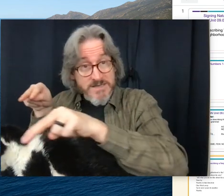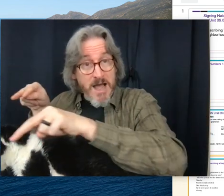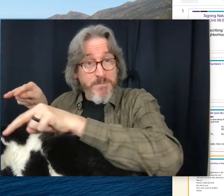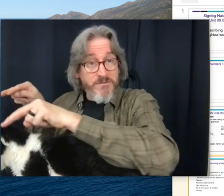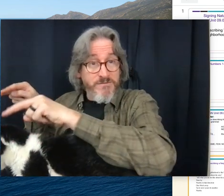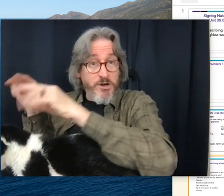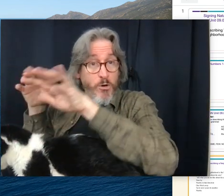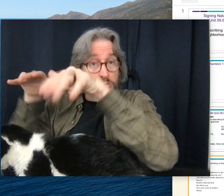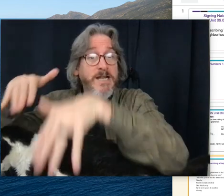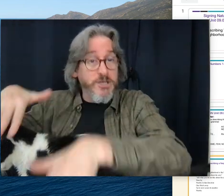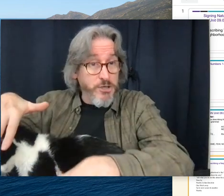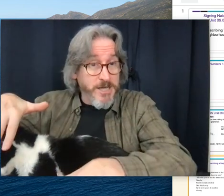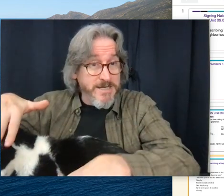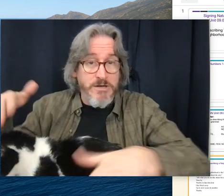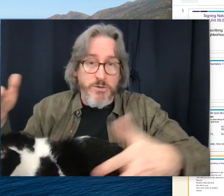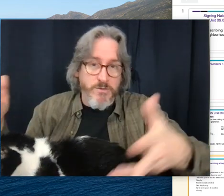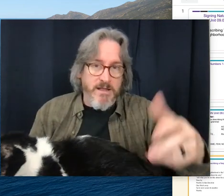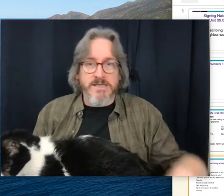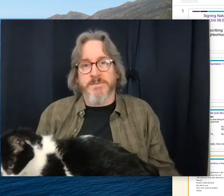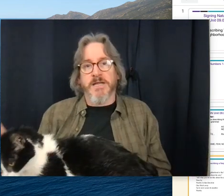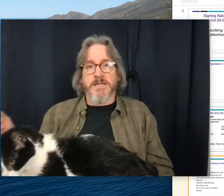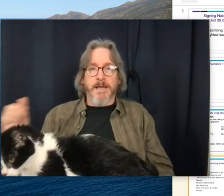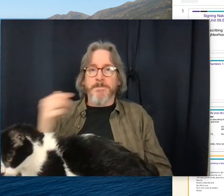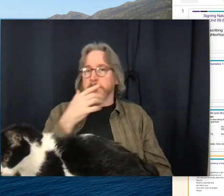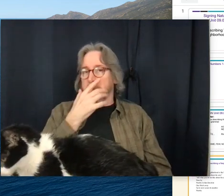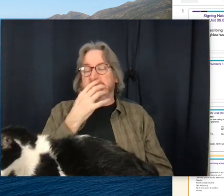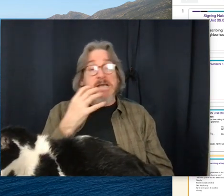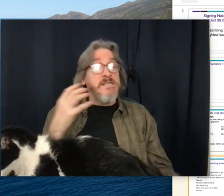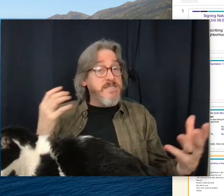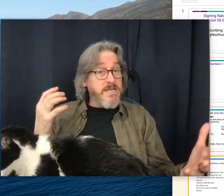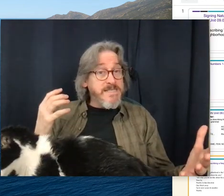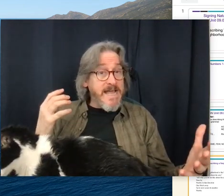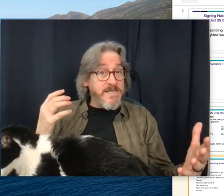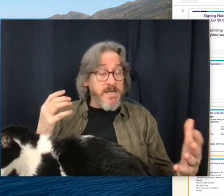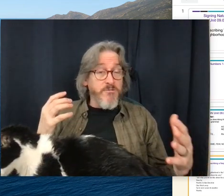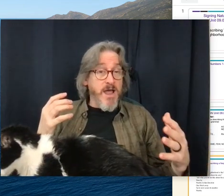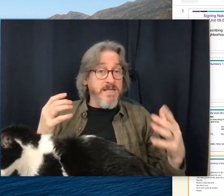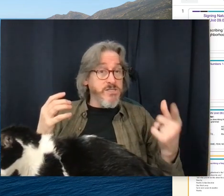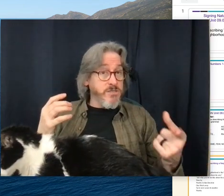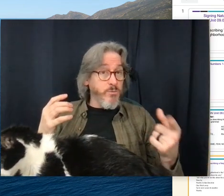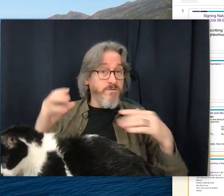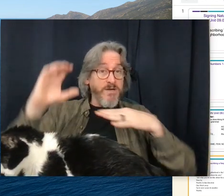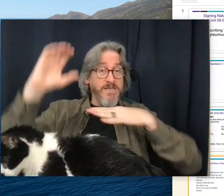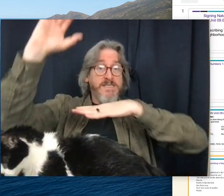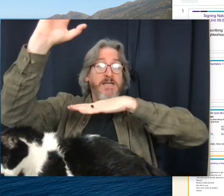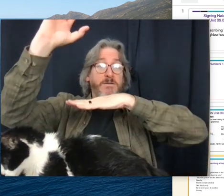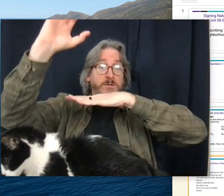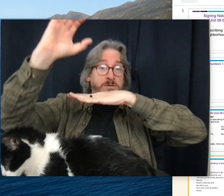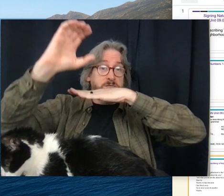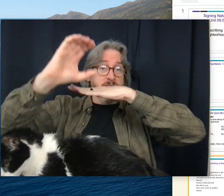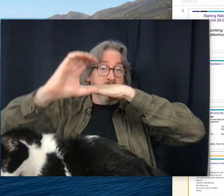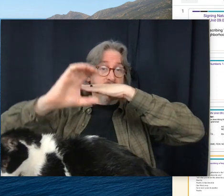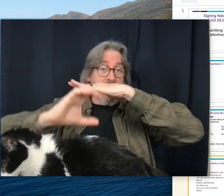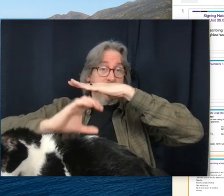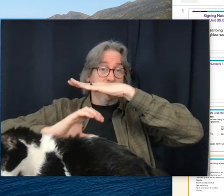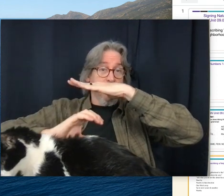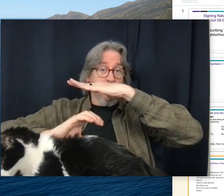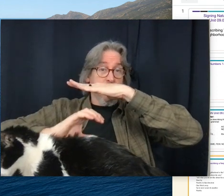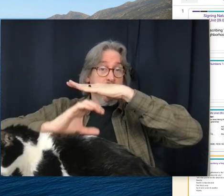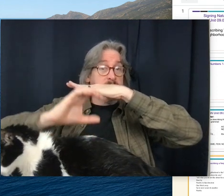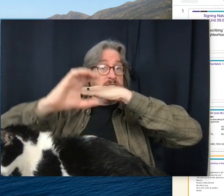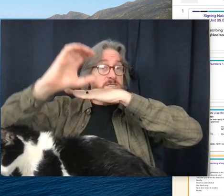up on top of, a ridge looking down into a valley, something like that. Sunset, sunrise, we've already seen